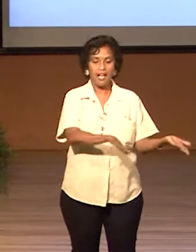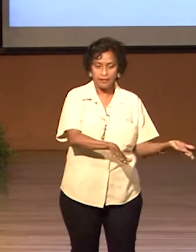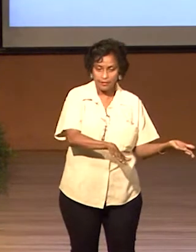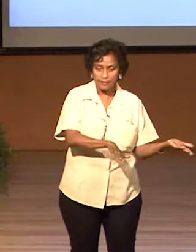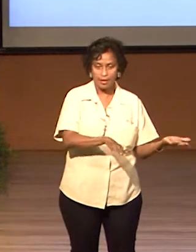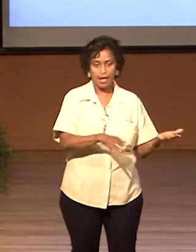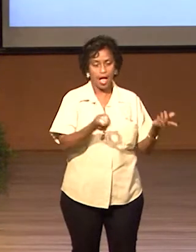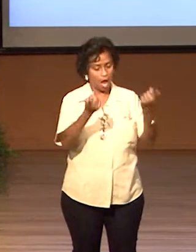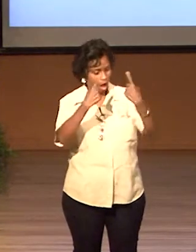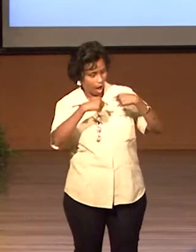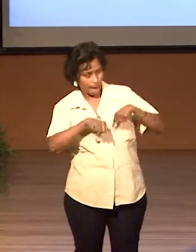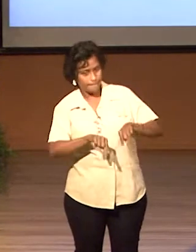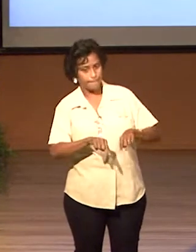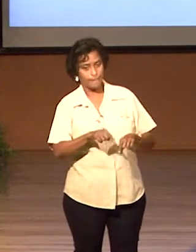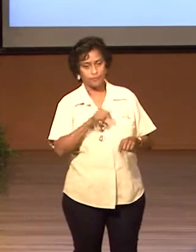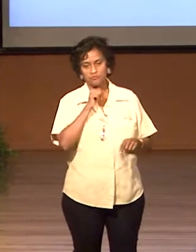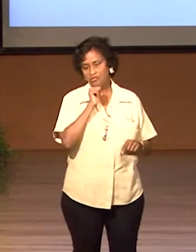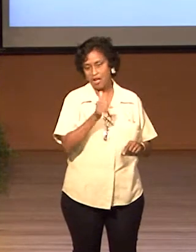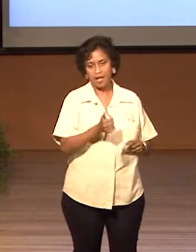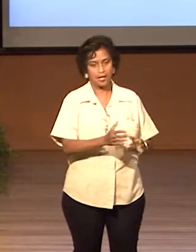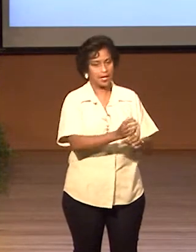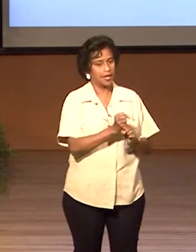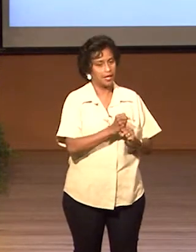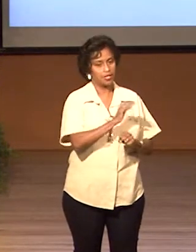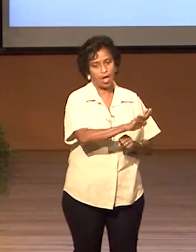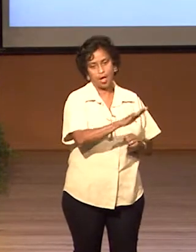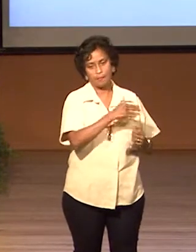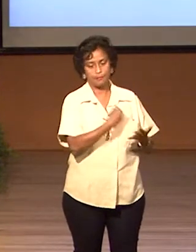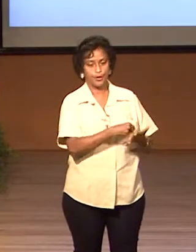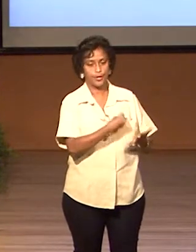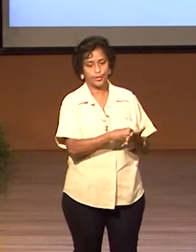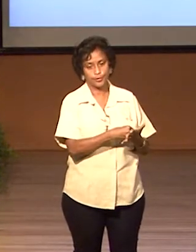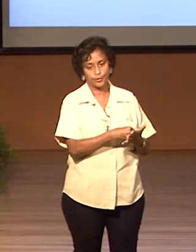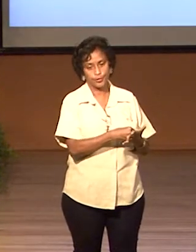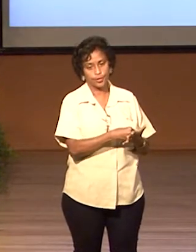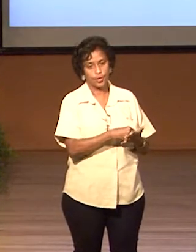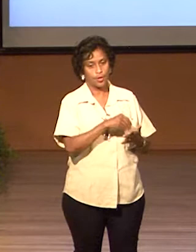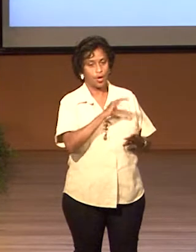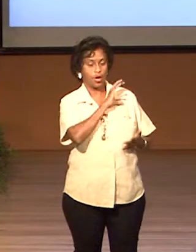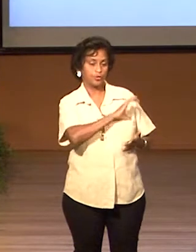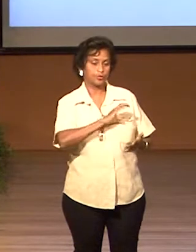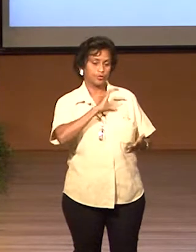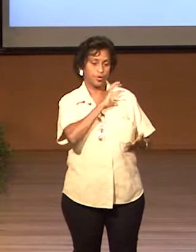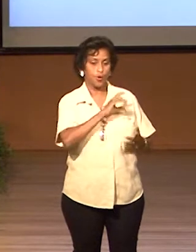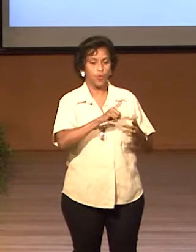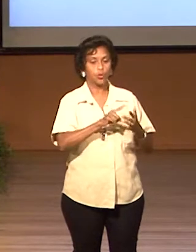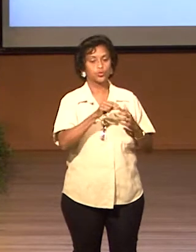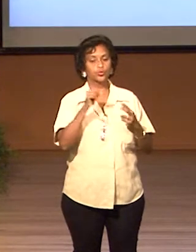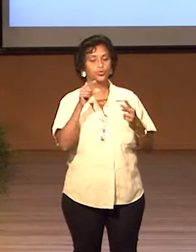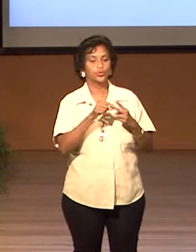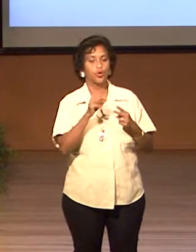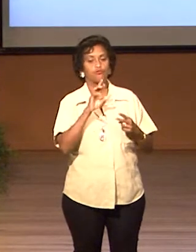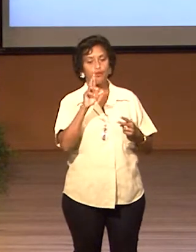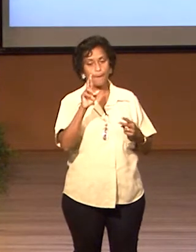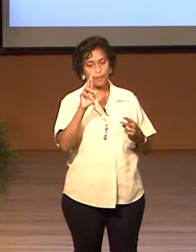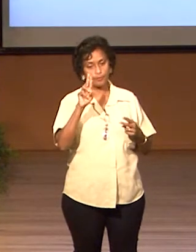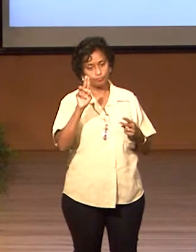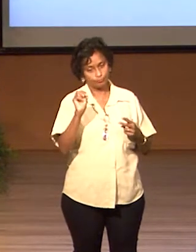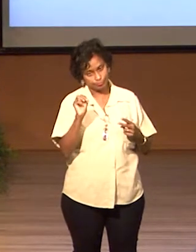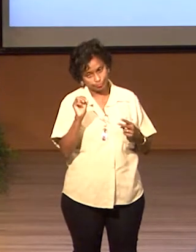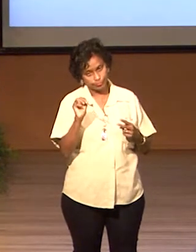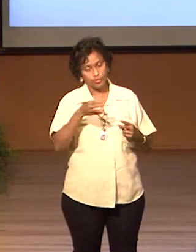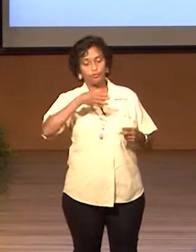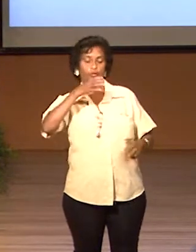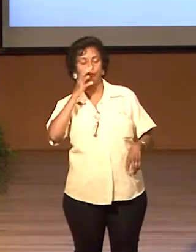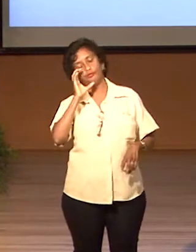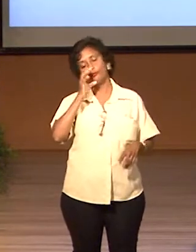Death has no mercy. So, I'll end by saying that the future of disability